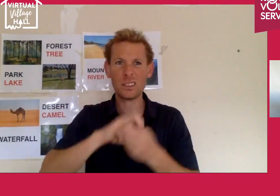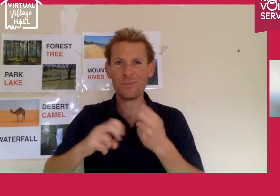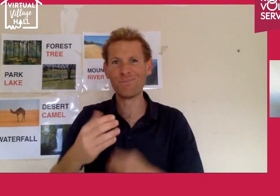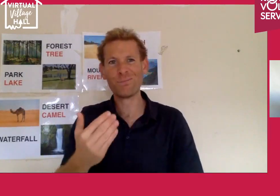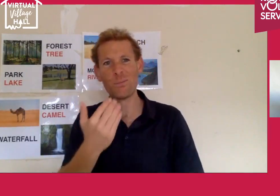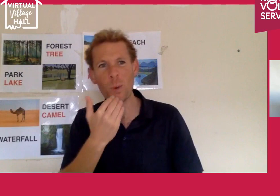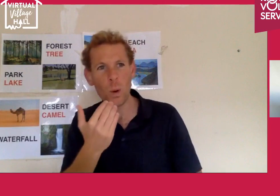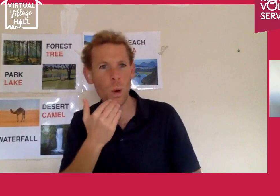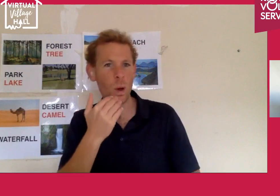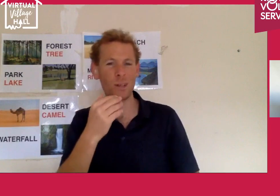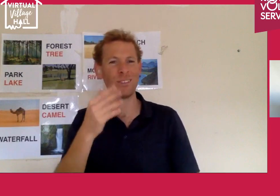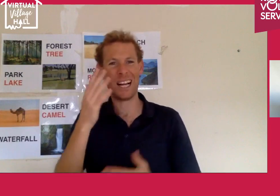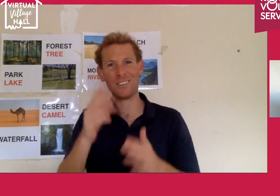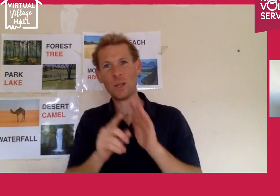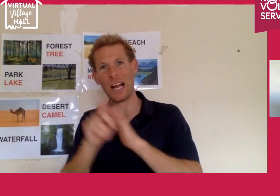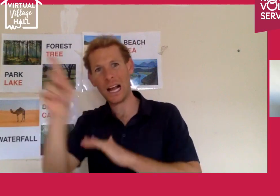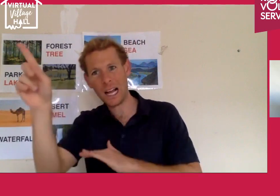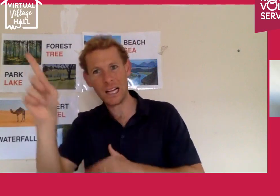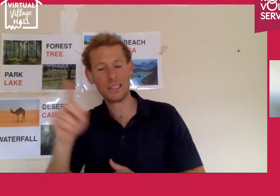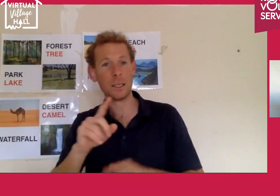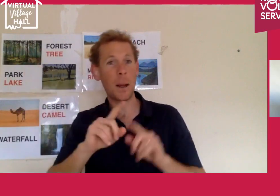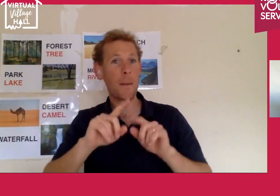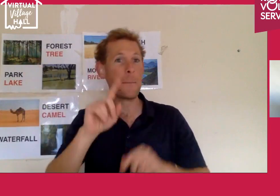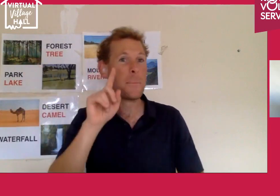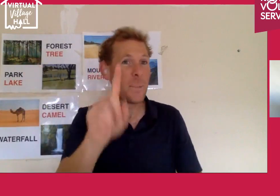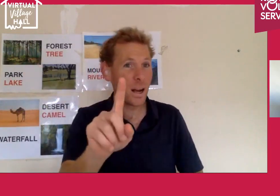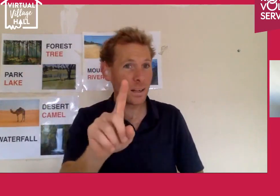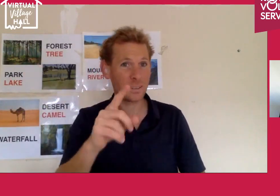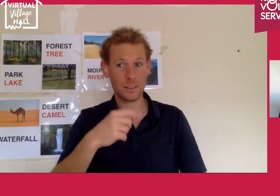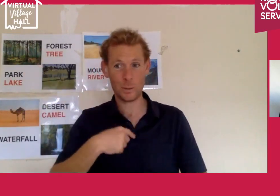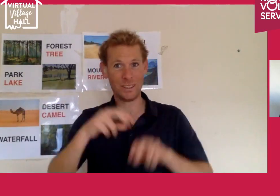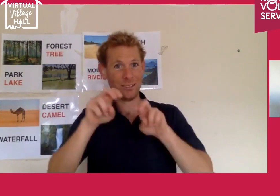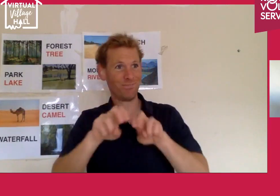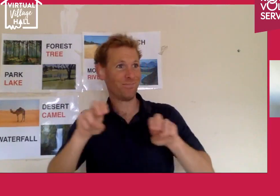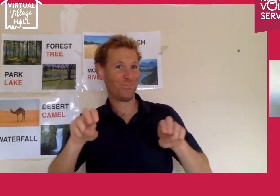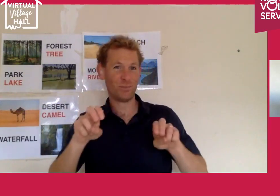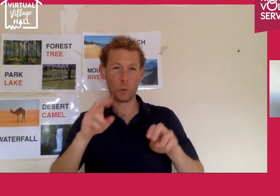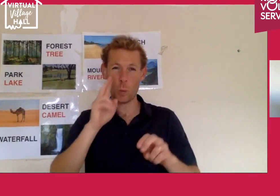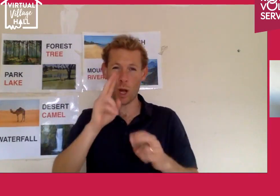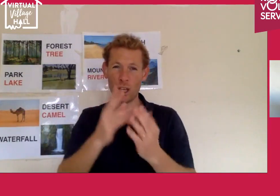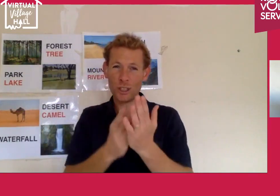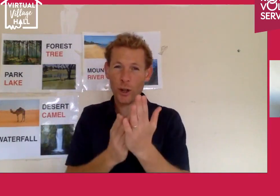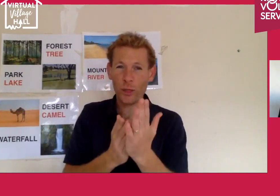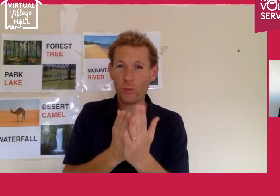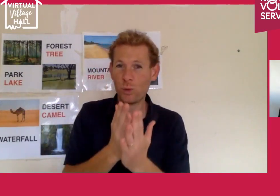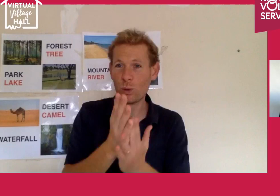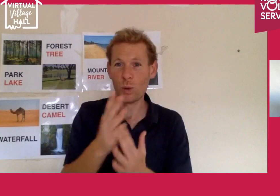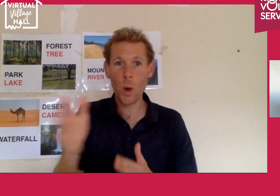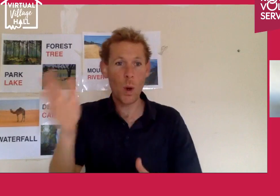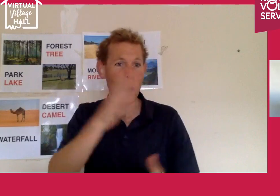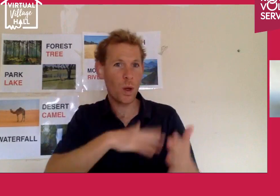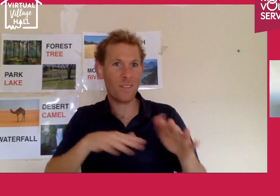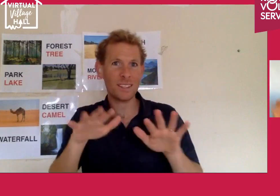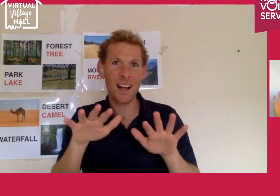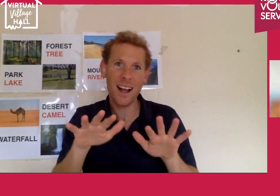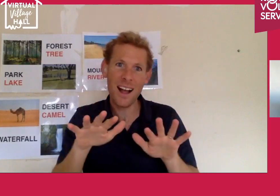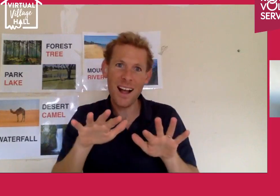I really expected her to be wanting the loo and kicking the seats and not paying attention. And she was